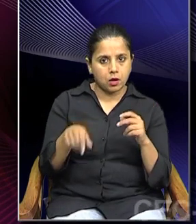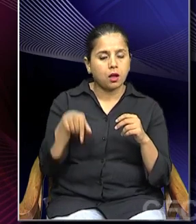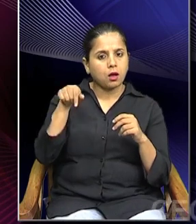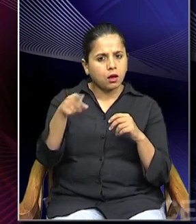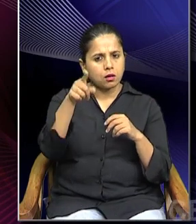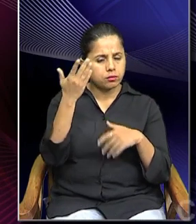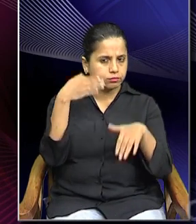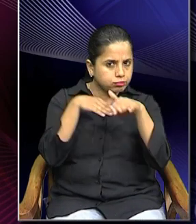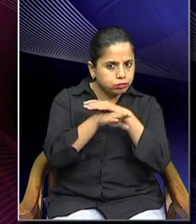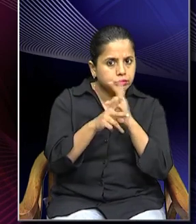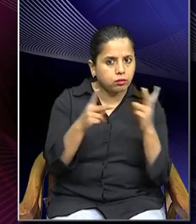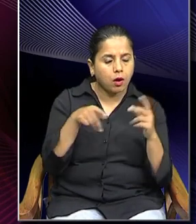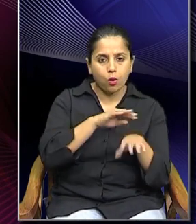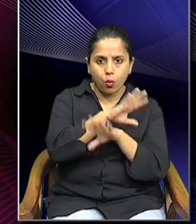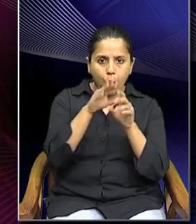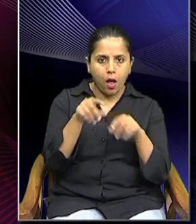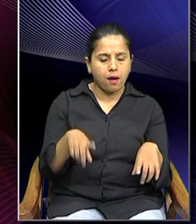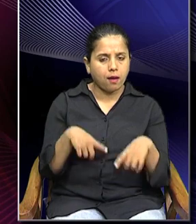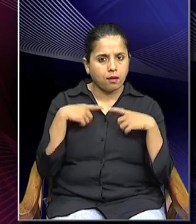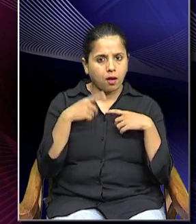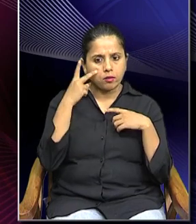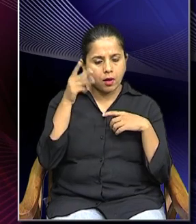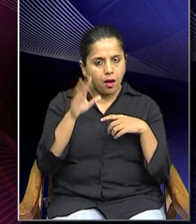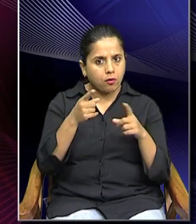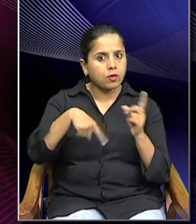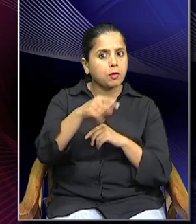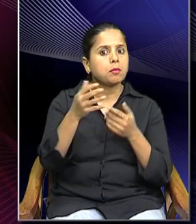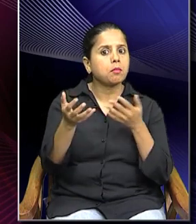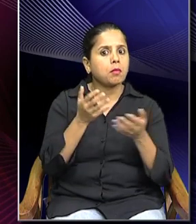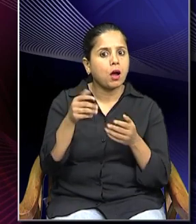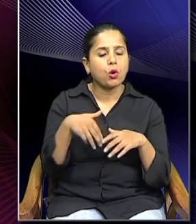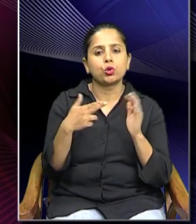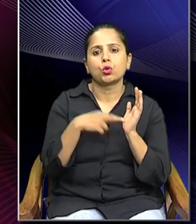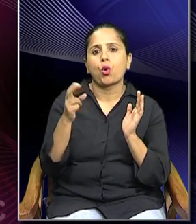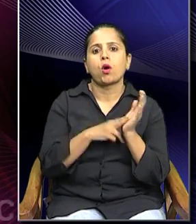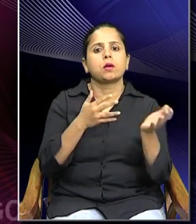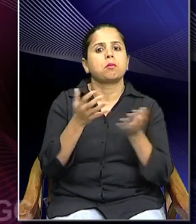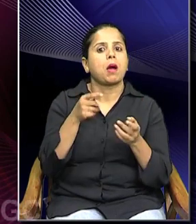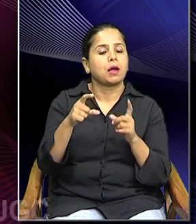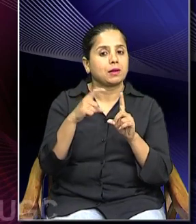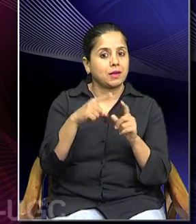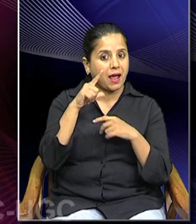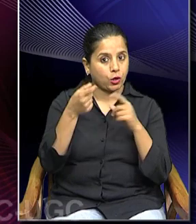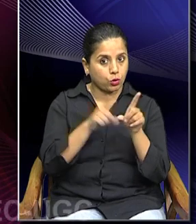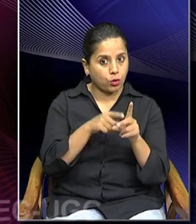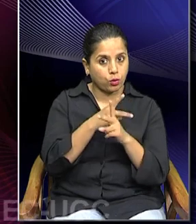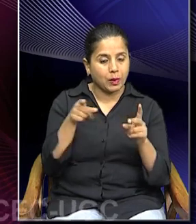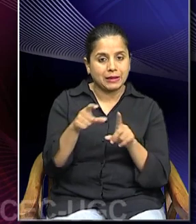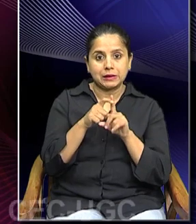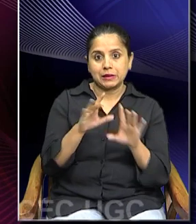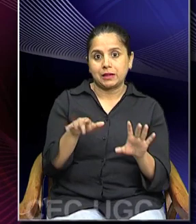penetrating all areas of life makes the market and the non-market dichotomy